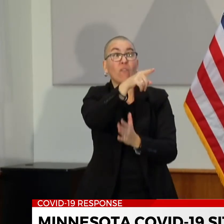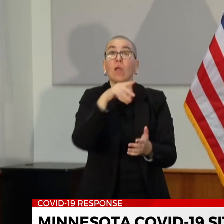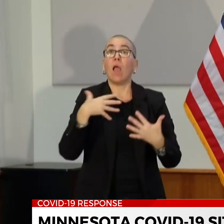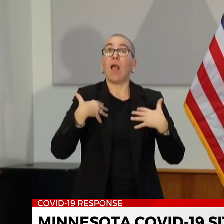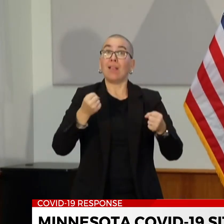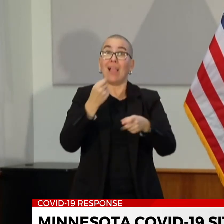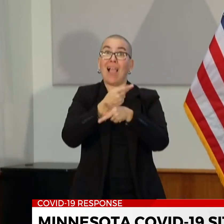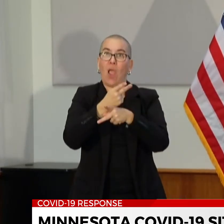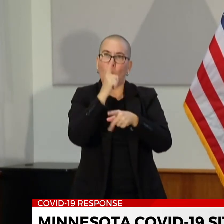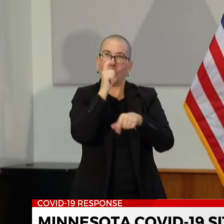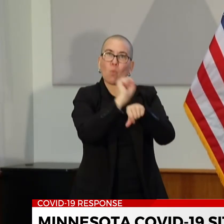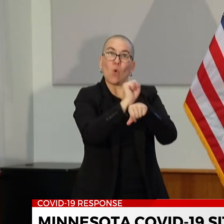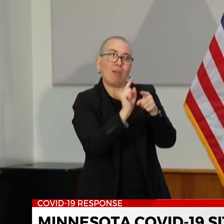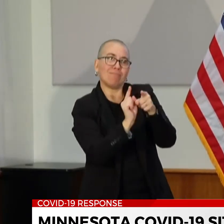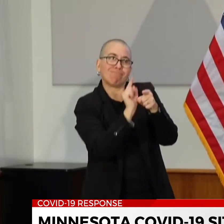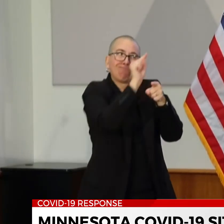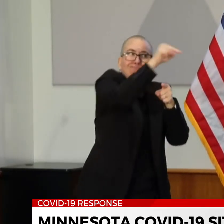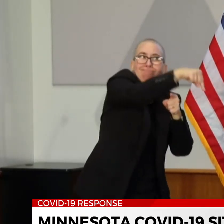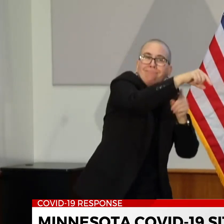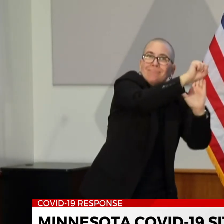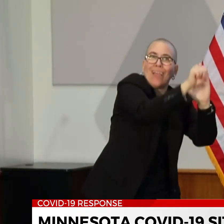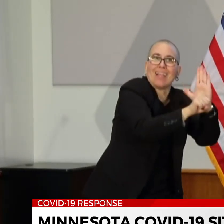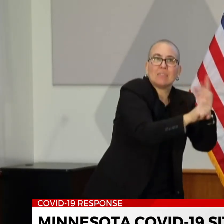this. Catherine?